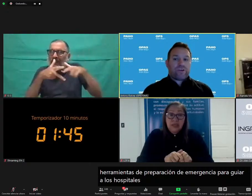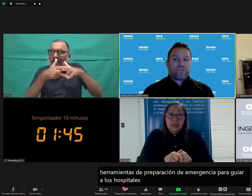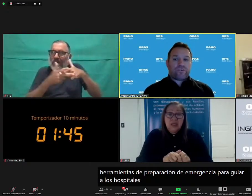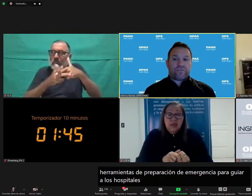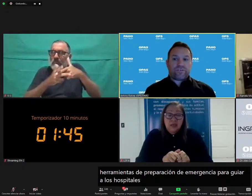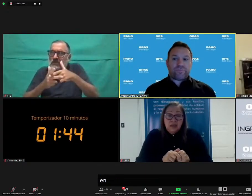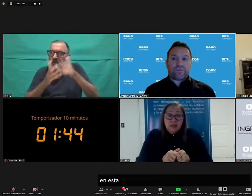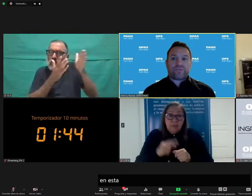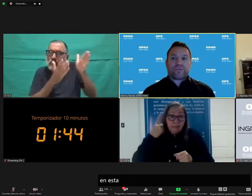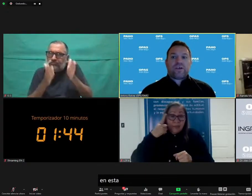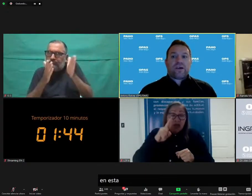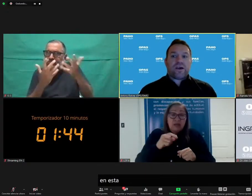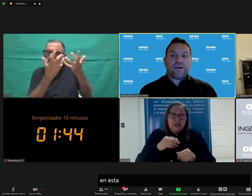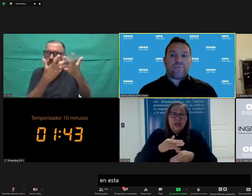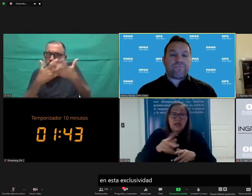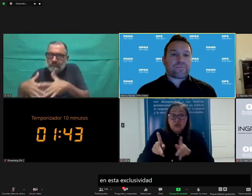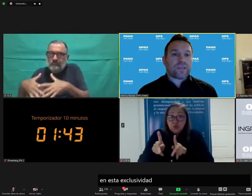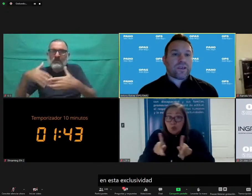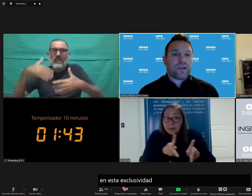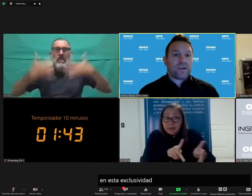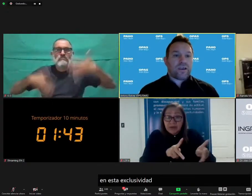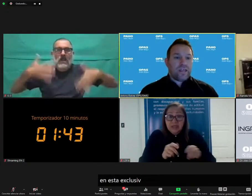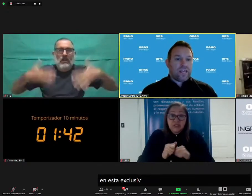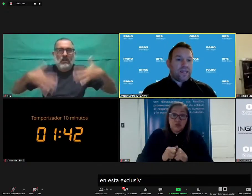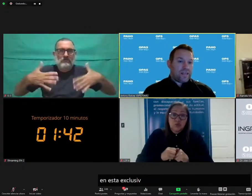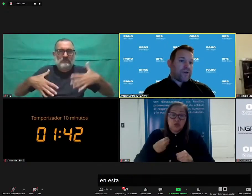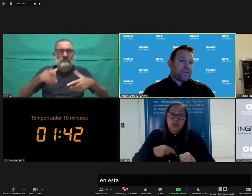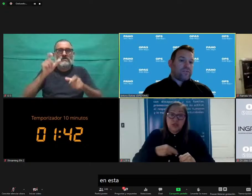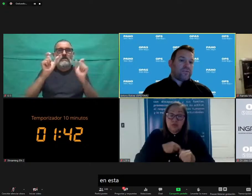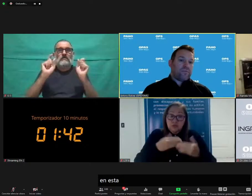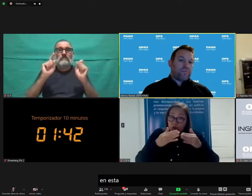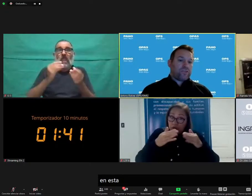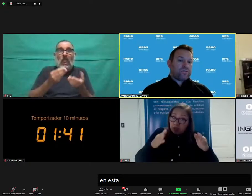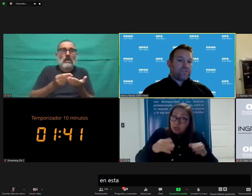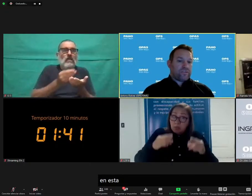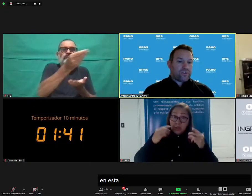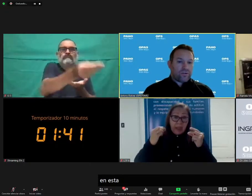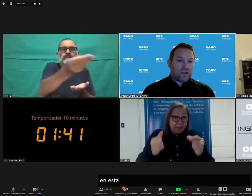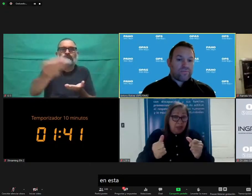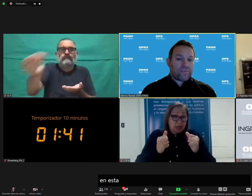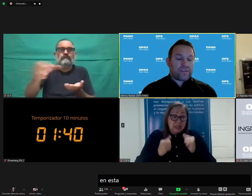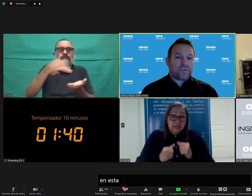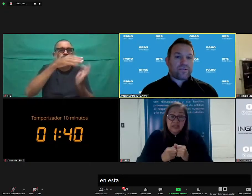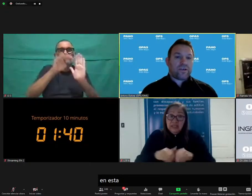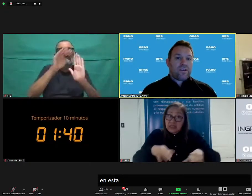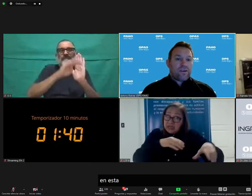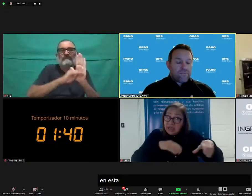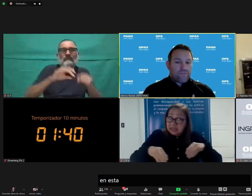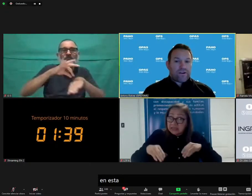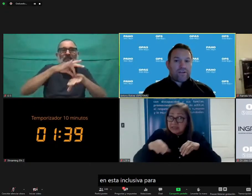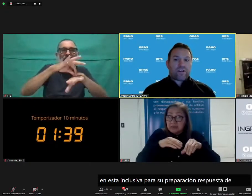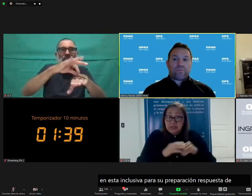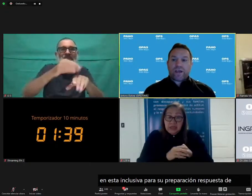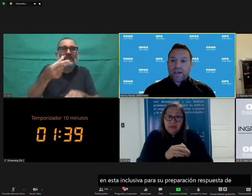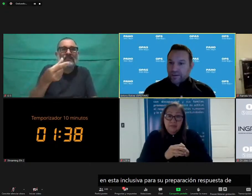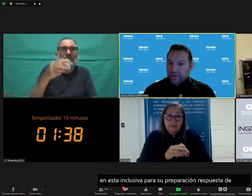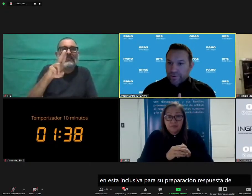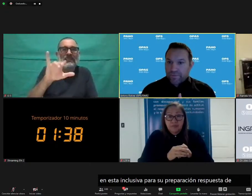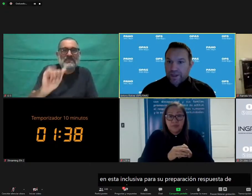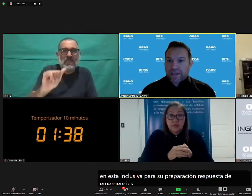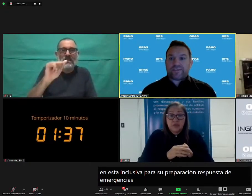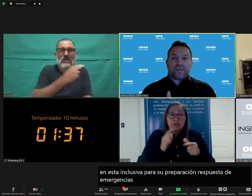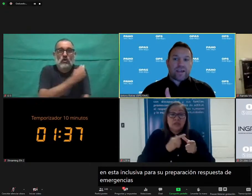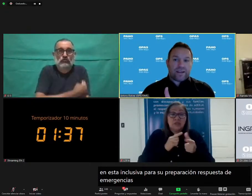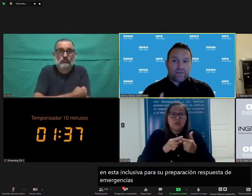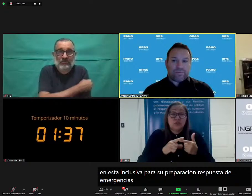for emergency response um in the event of an emergency so um this is a very valuable guide that has